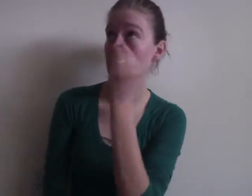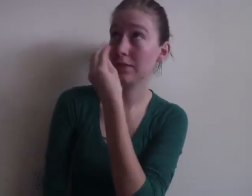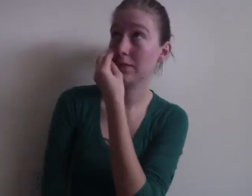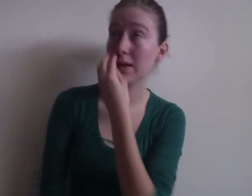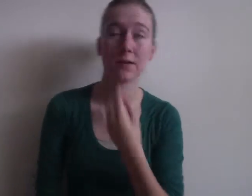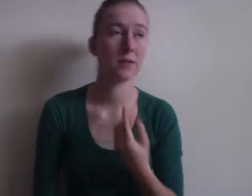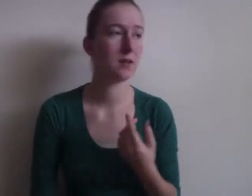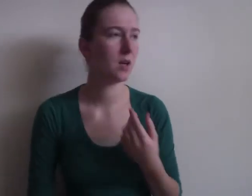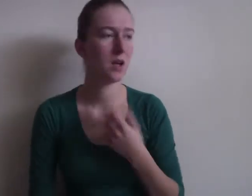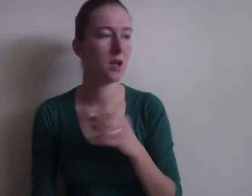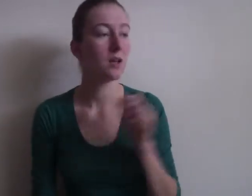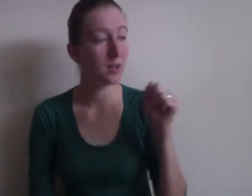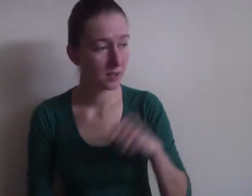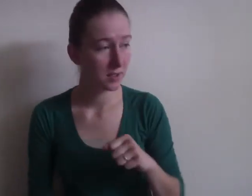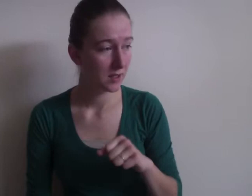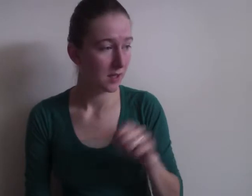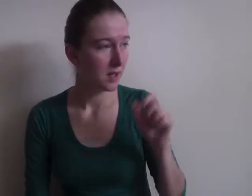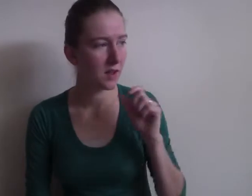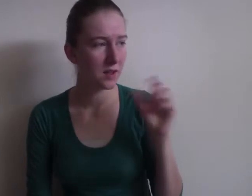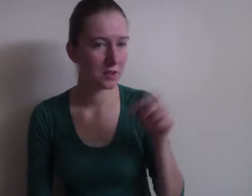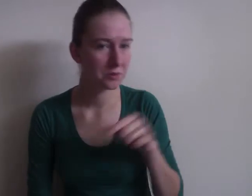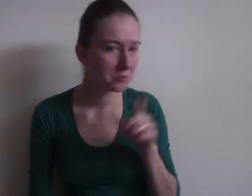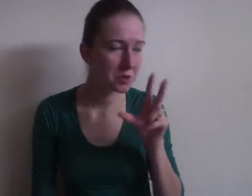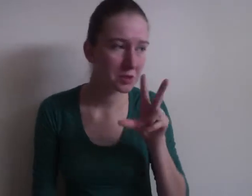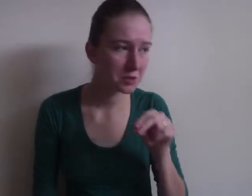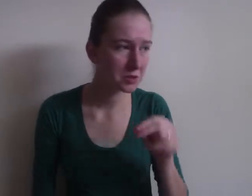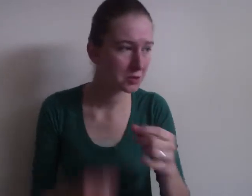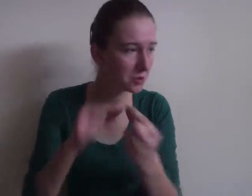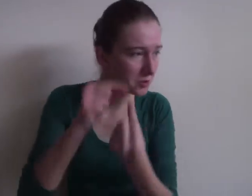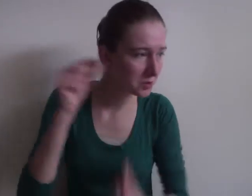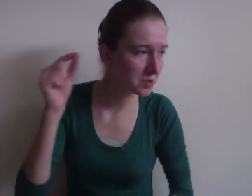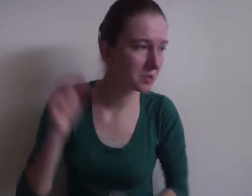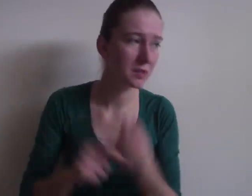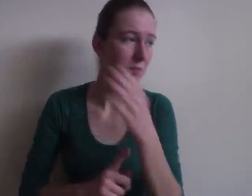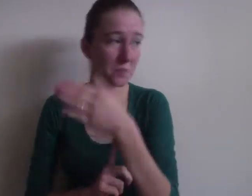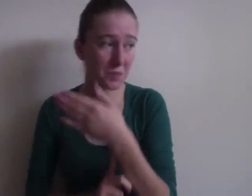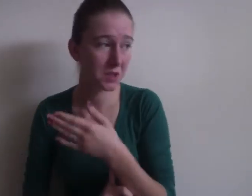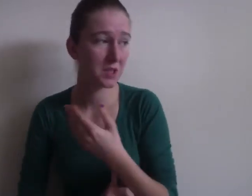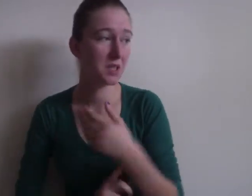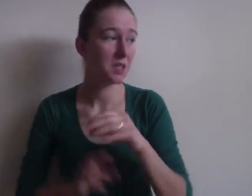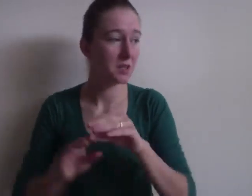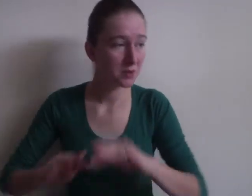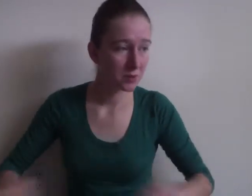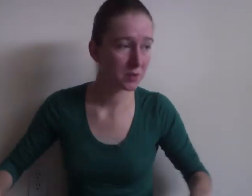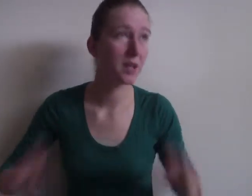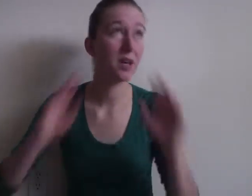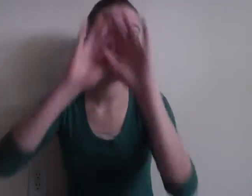anything to show you details of a flower. What tells you that this is a flower, Andre or Adam? The